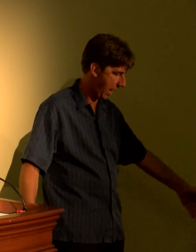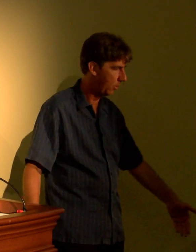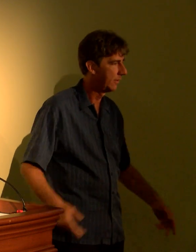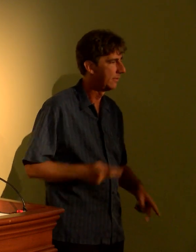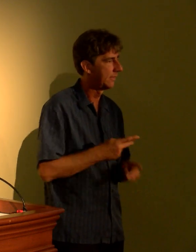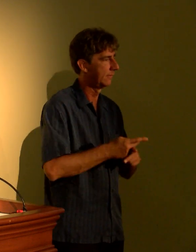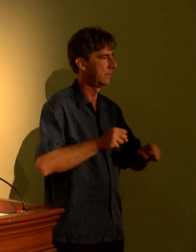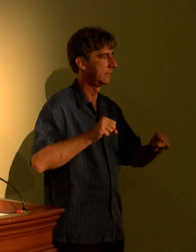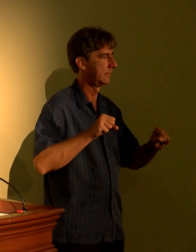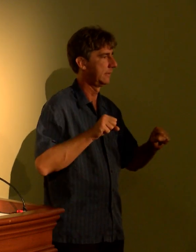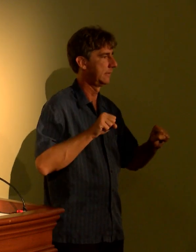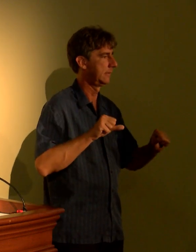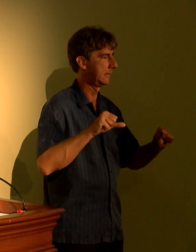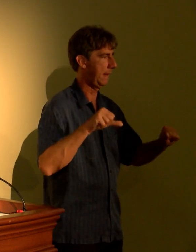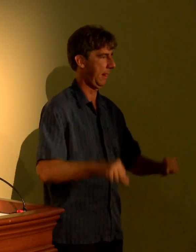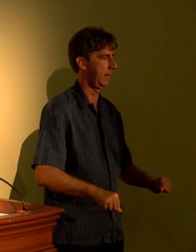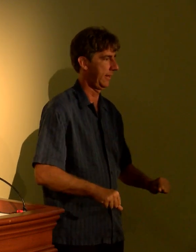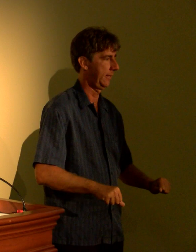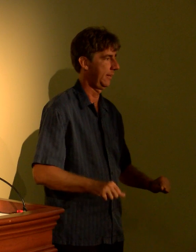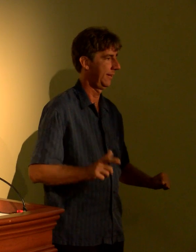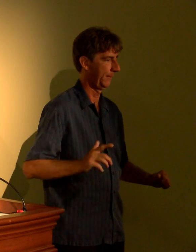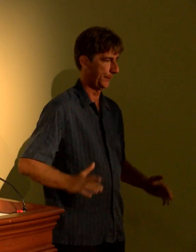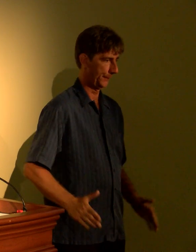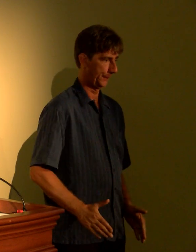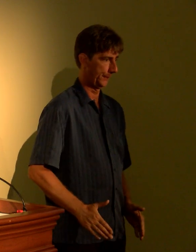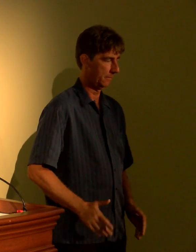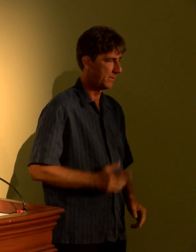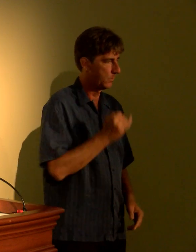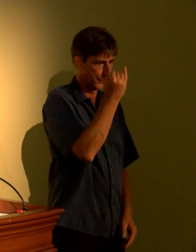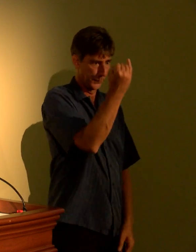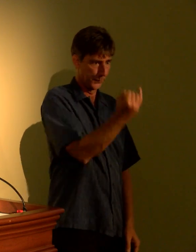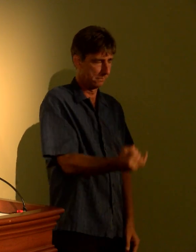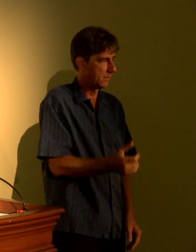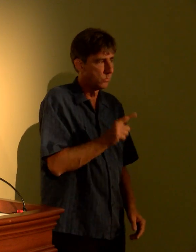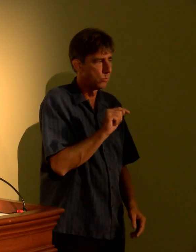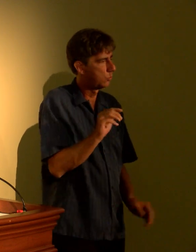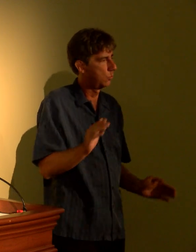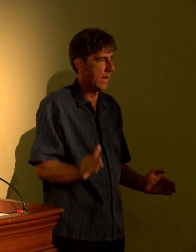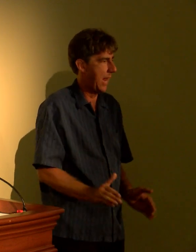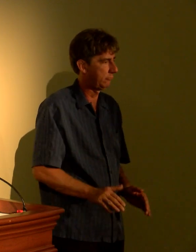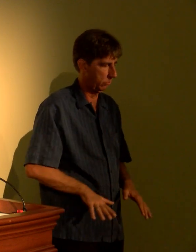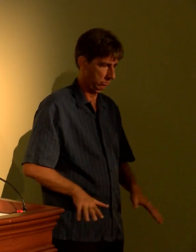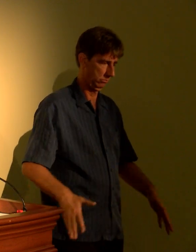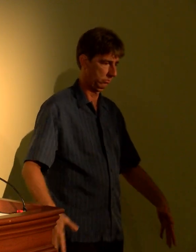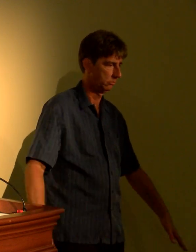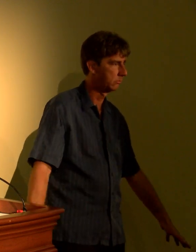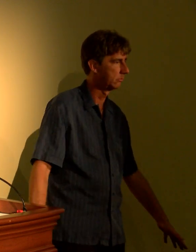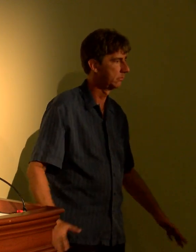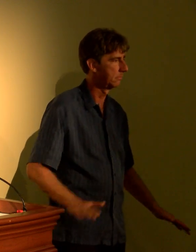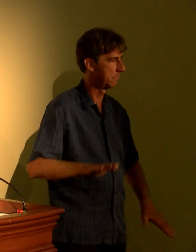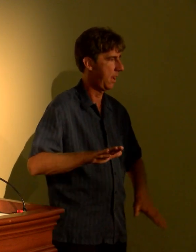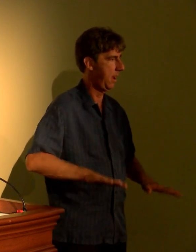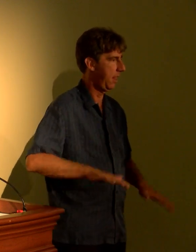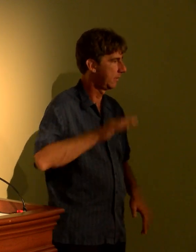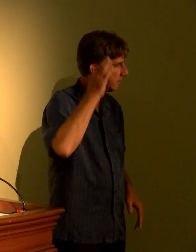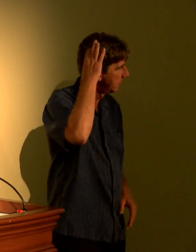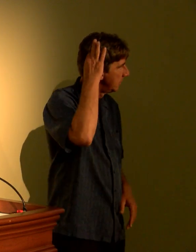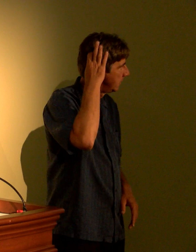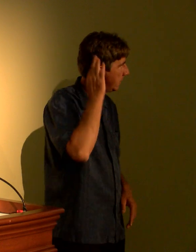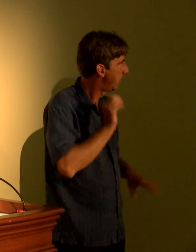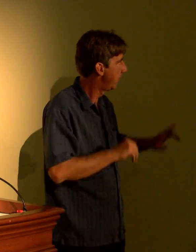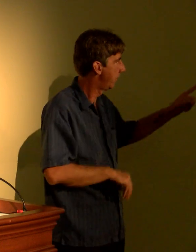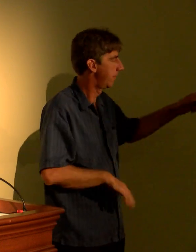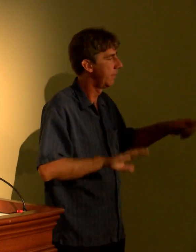for its subject. But they do begin a tradition of Brewster painting many Cutts portraits, and he paints their son, Foxwell